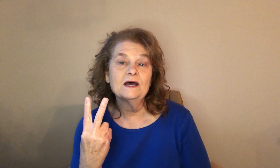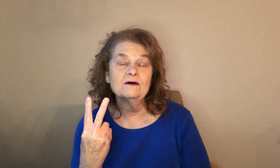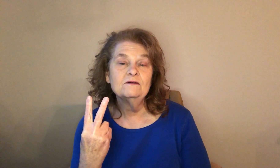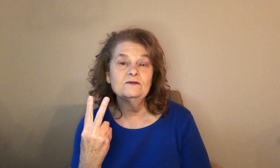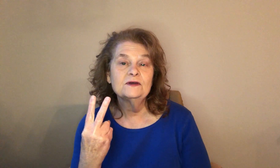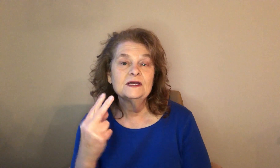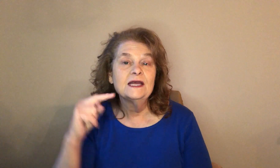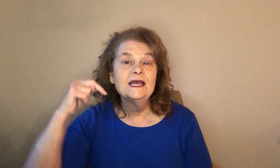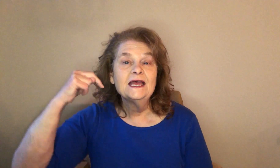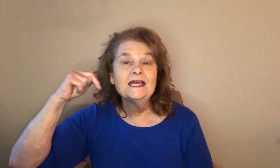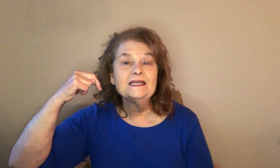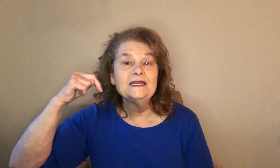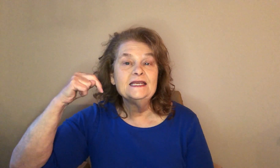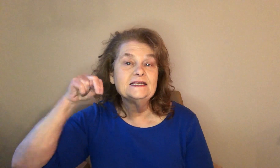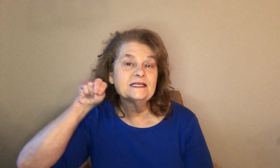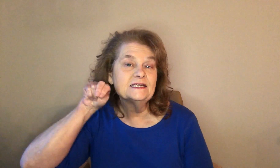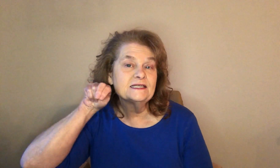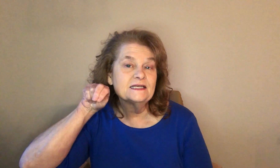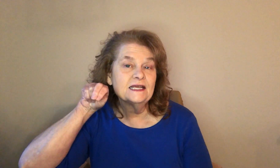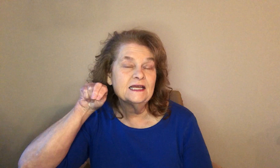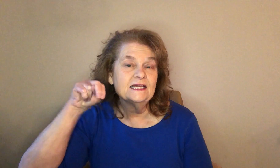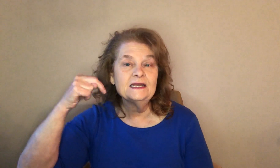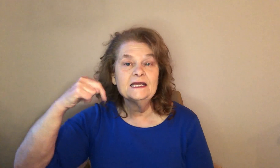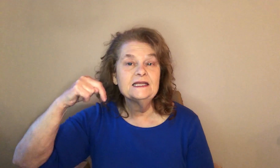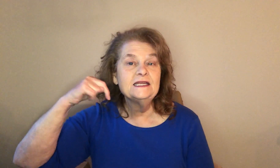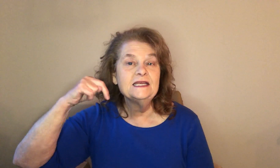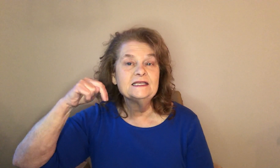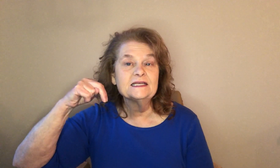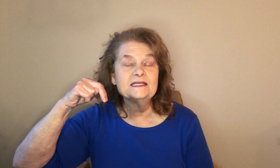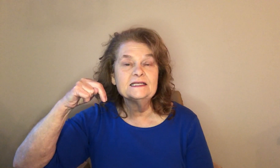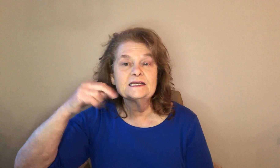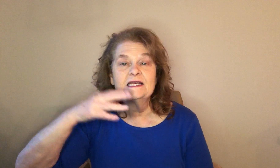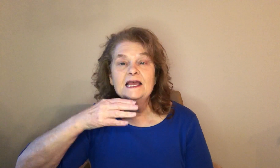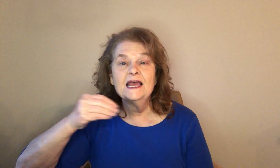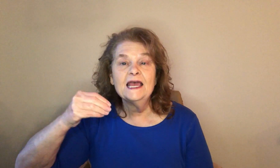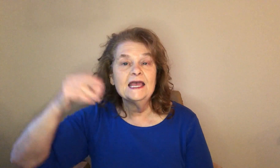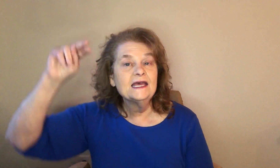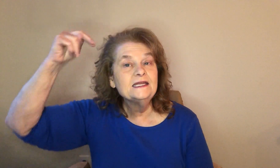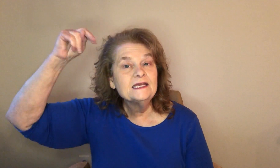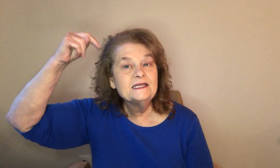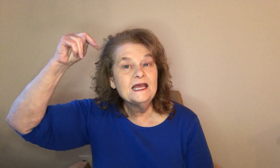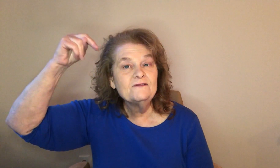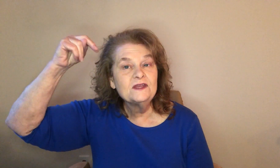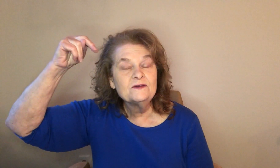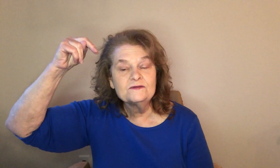12 nieces, see the N, nieces and nephews.